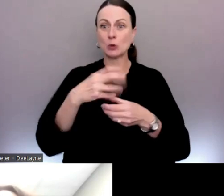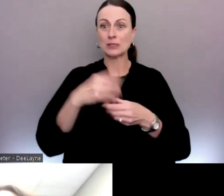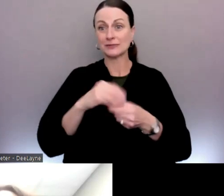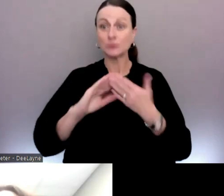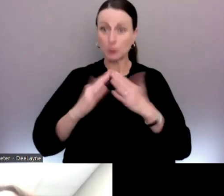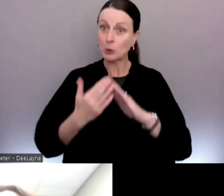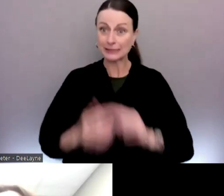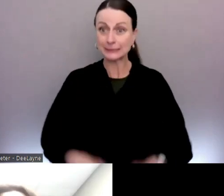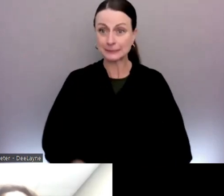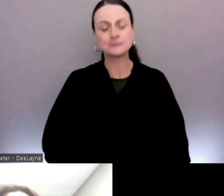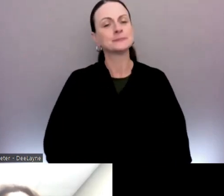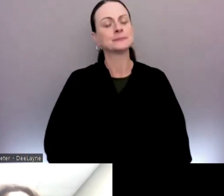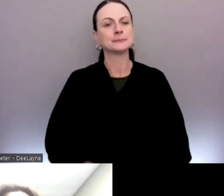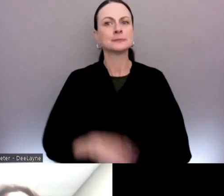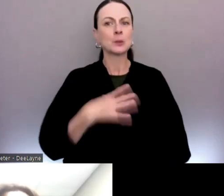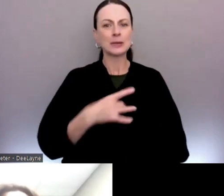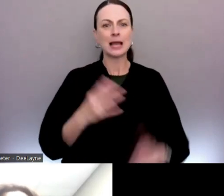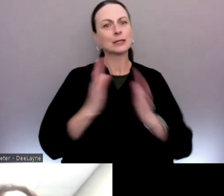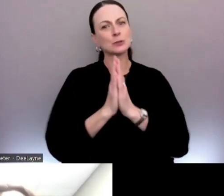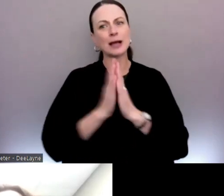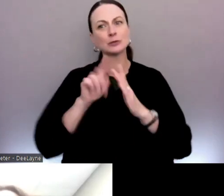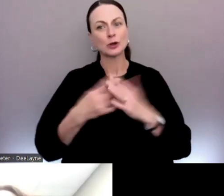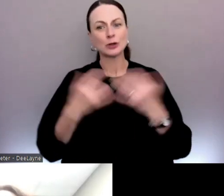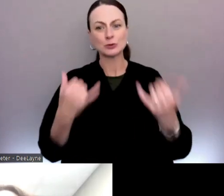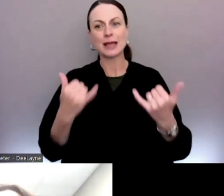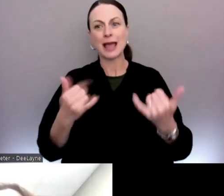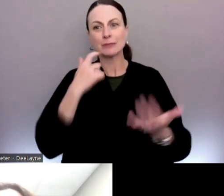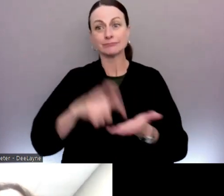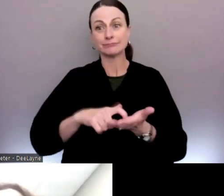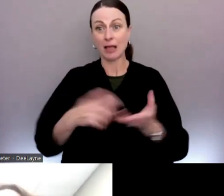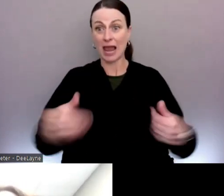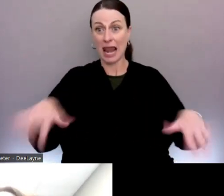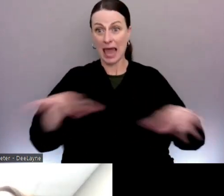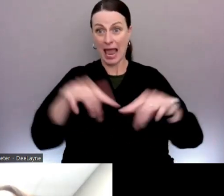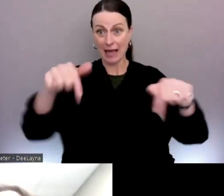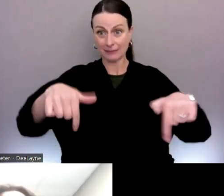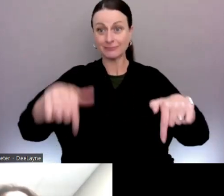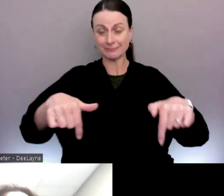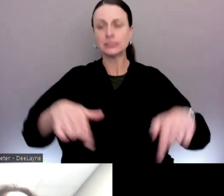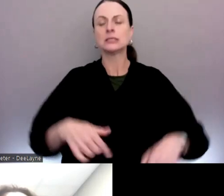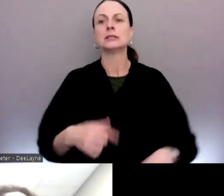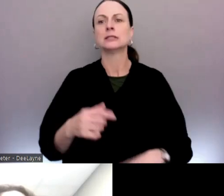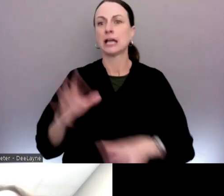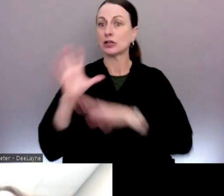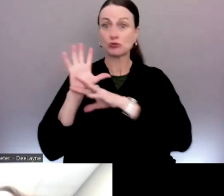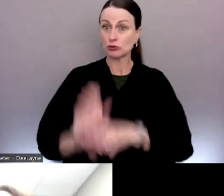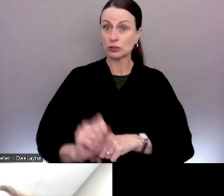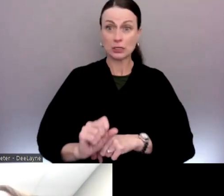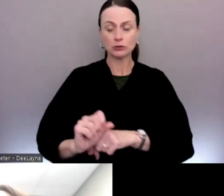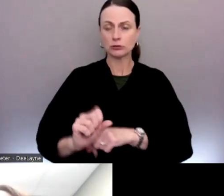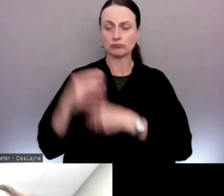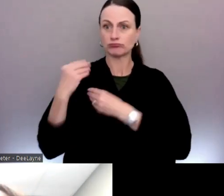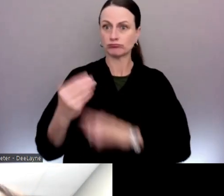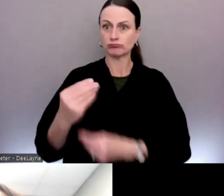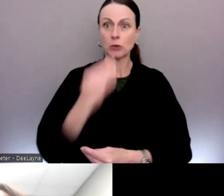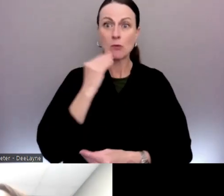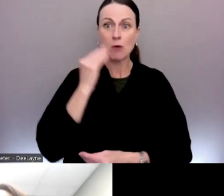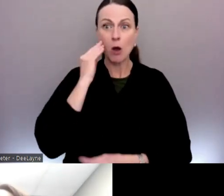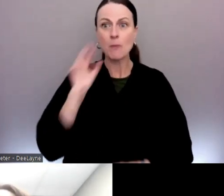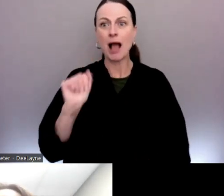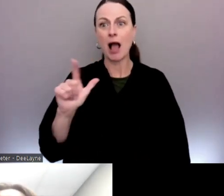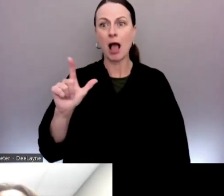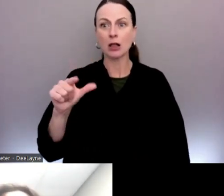And I would like us to begin today by acknowledging that the land on which we gather is the traditional and unceded territory of the Algonquin